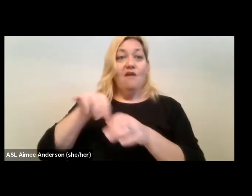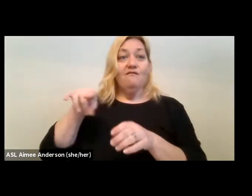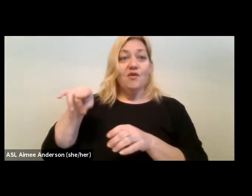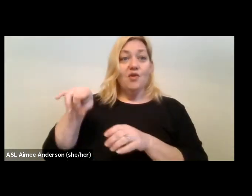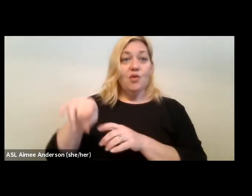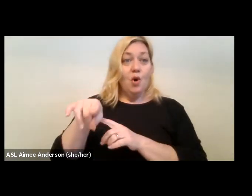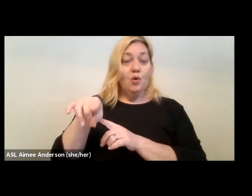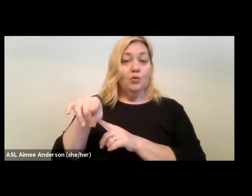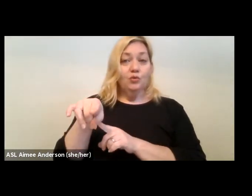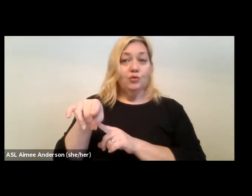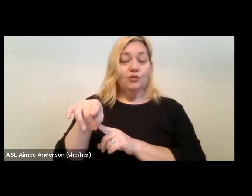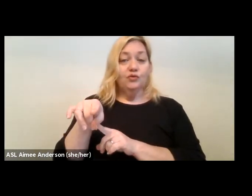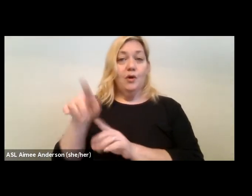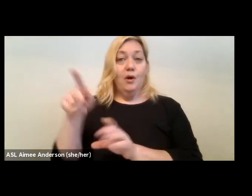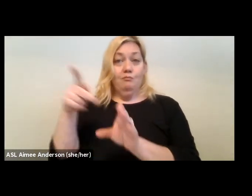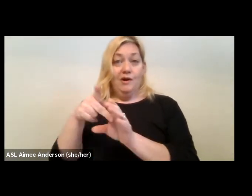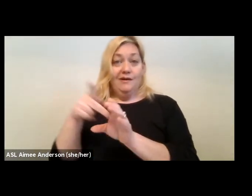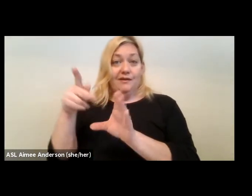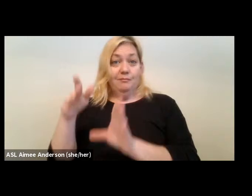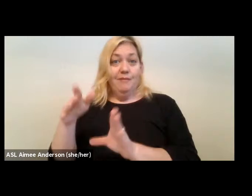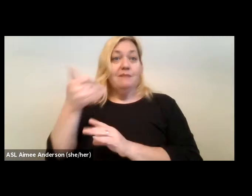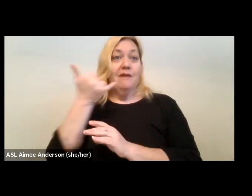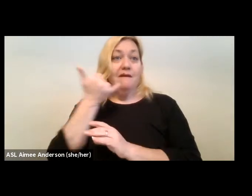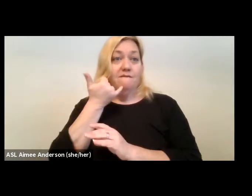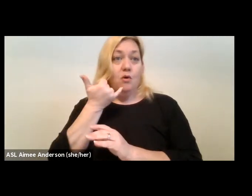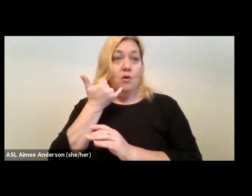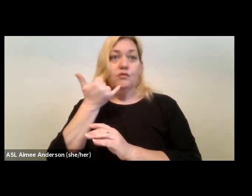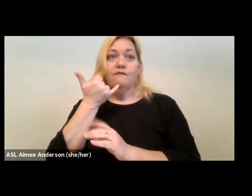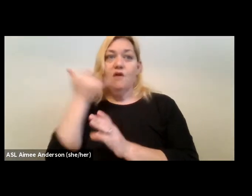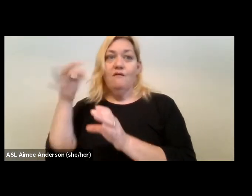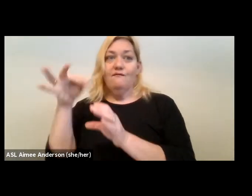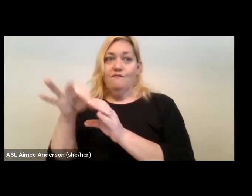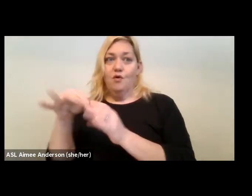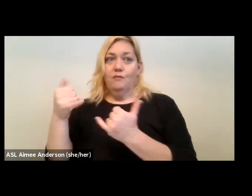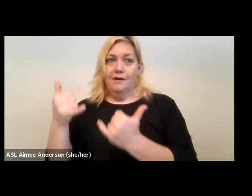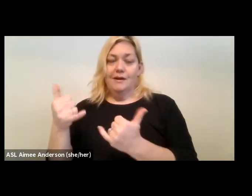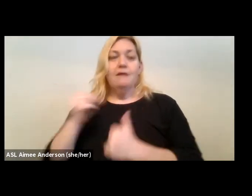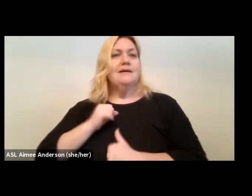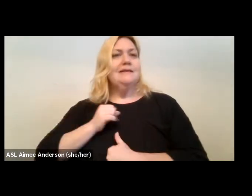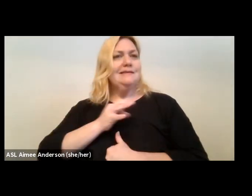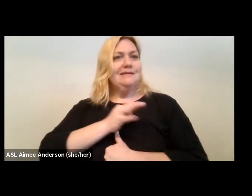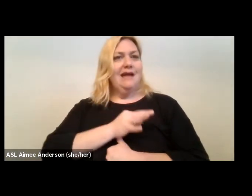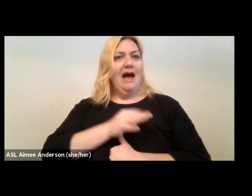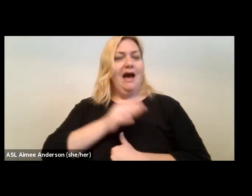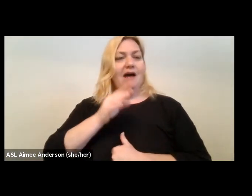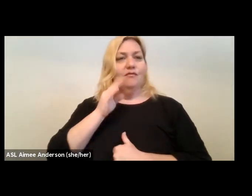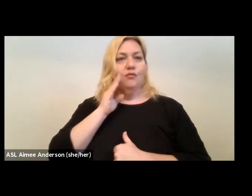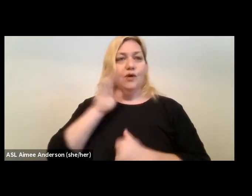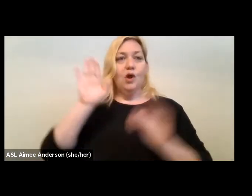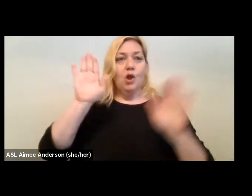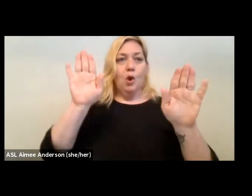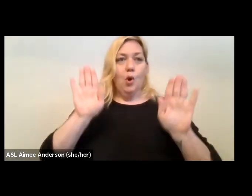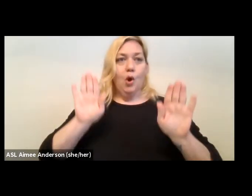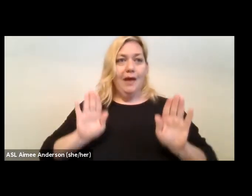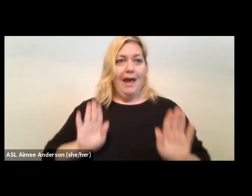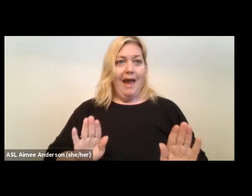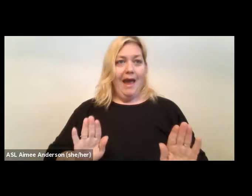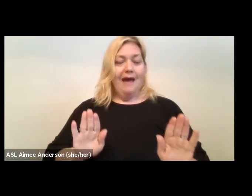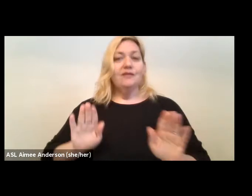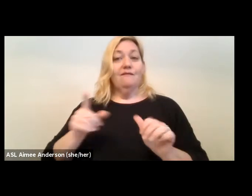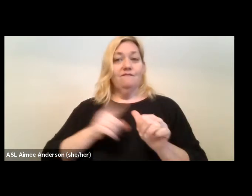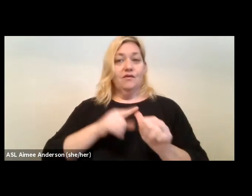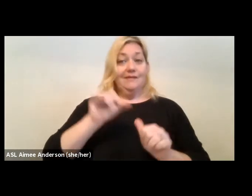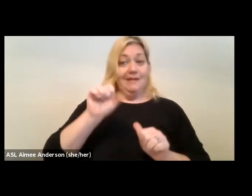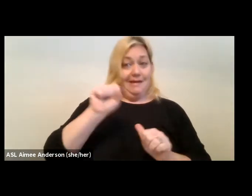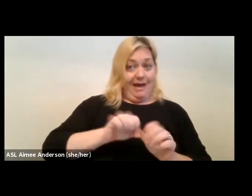are participating by phone. Staff will lower all the hands. We'll first take the yes votes,